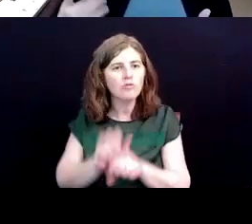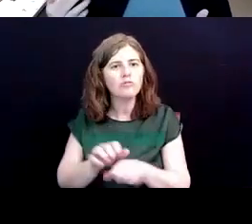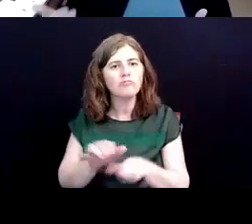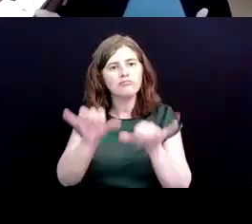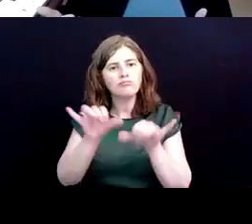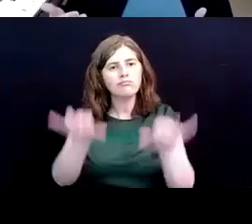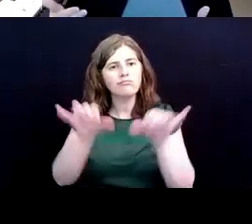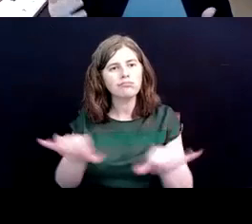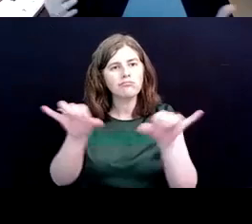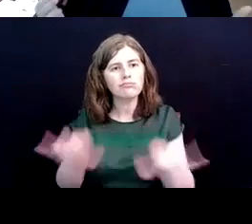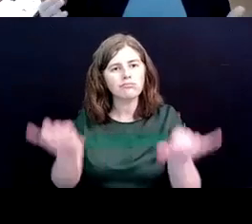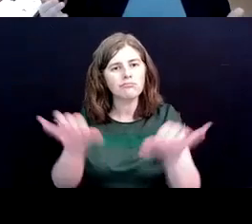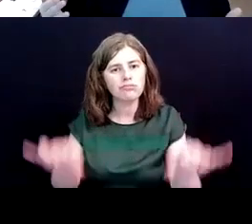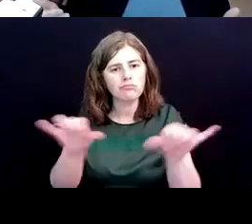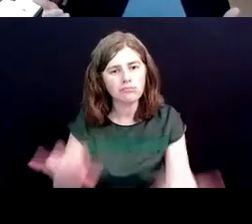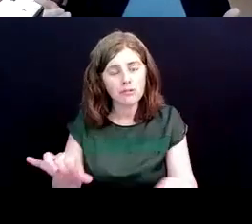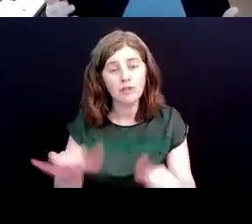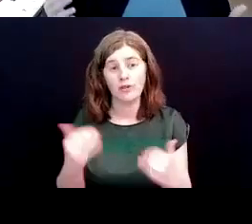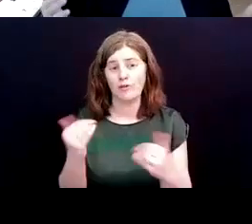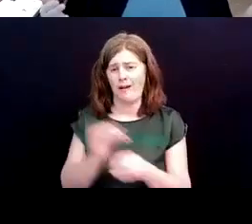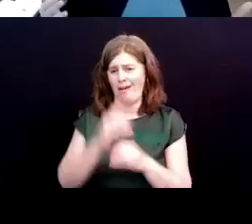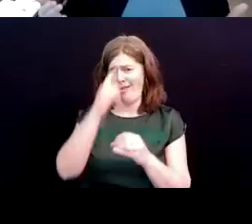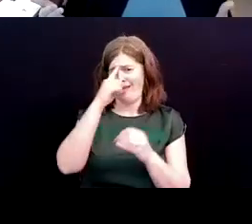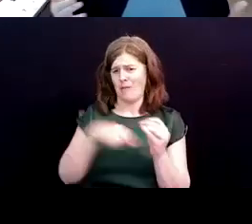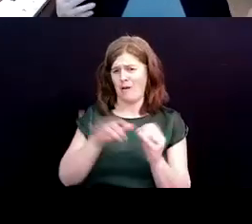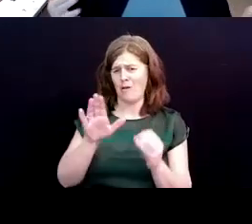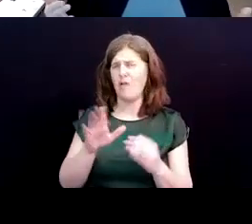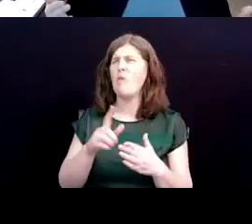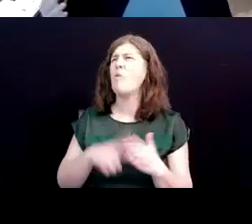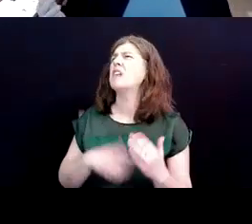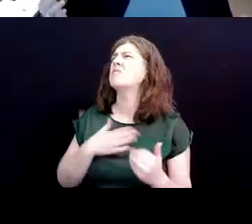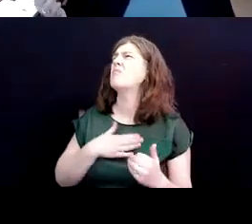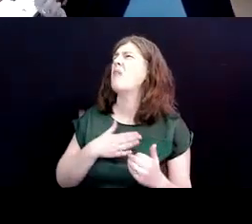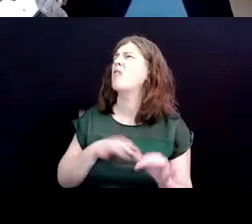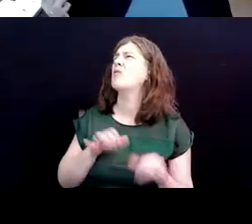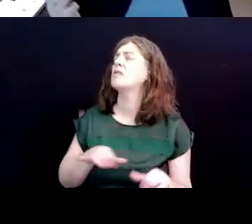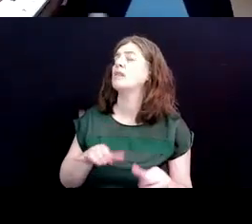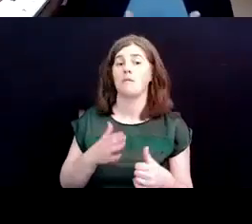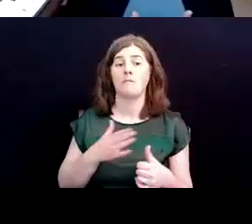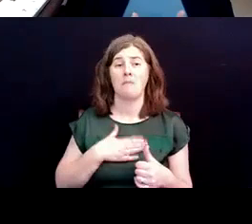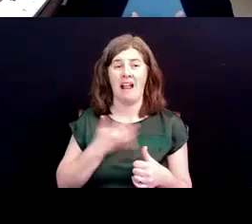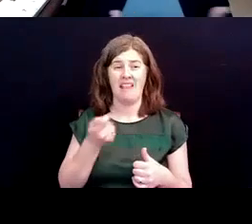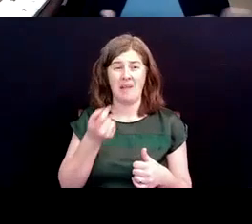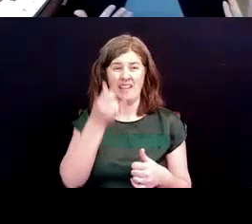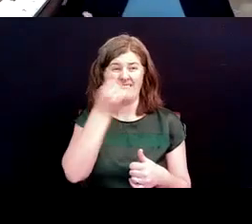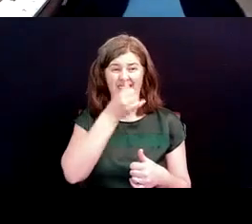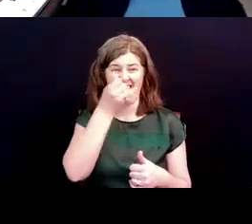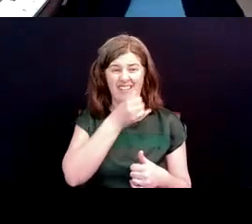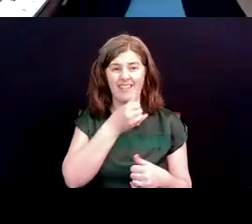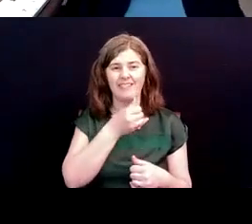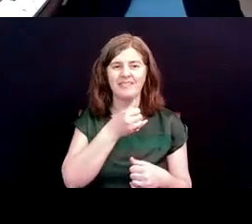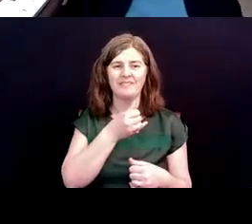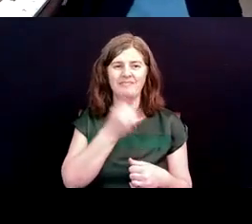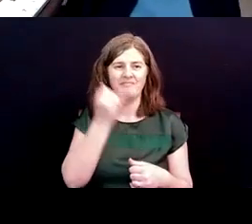bedtime routine. So tonight, I want you to think about it. Like, what exactly is yours? Mine is kind of silly, but and actually, if you had